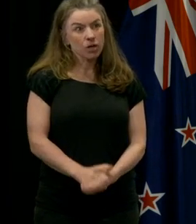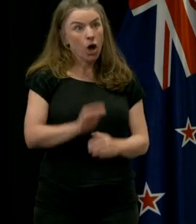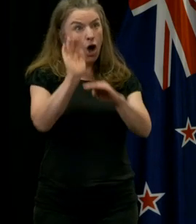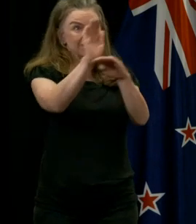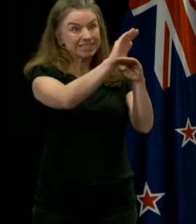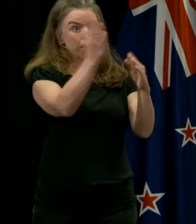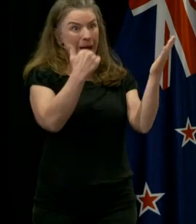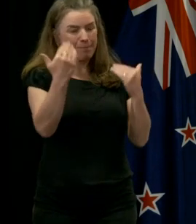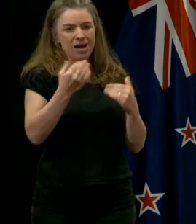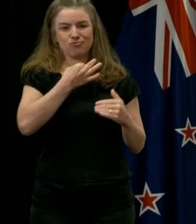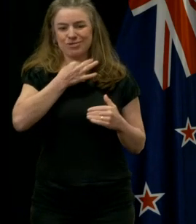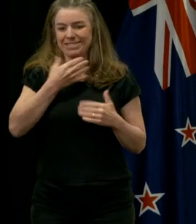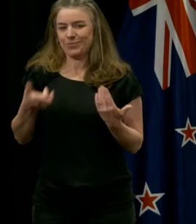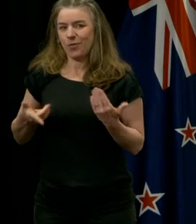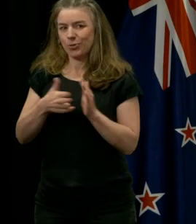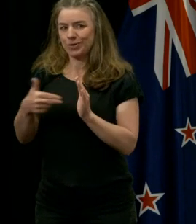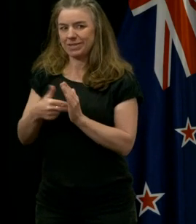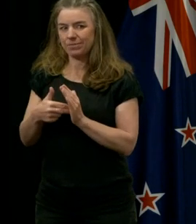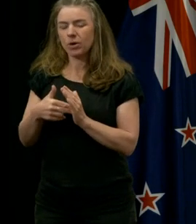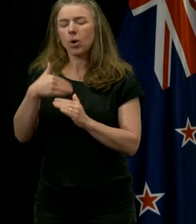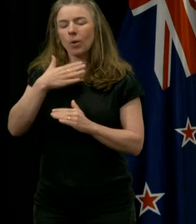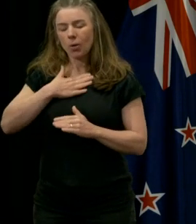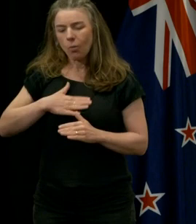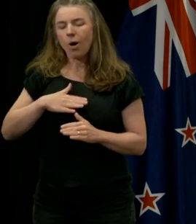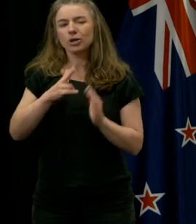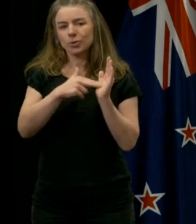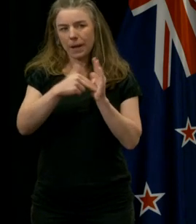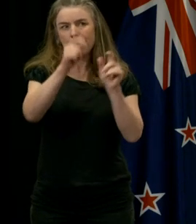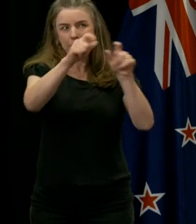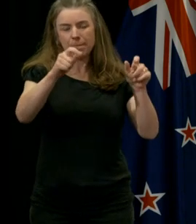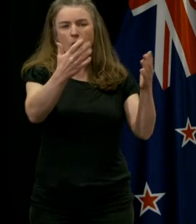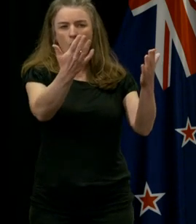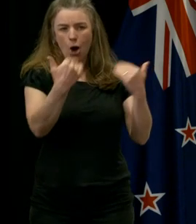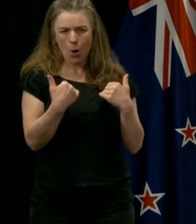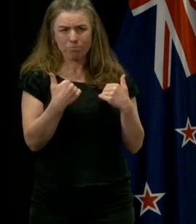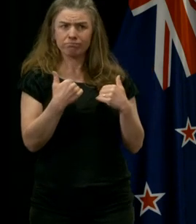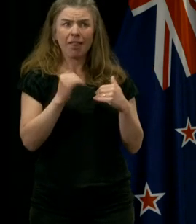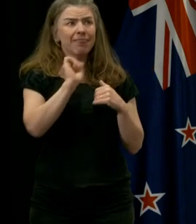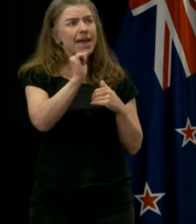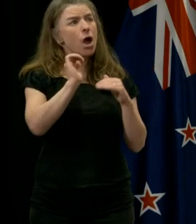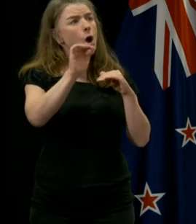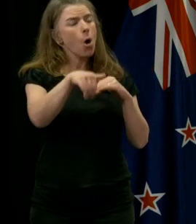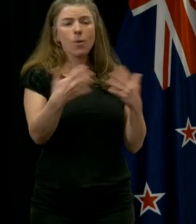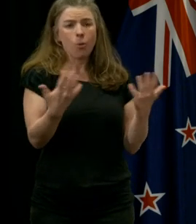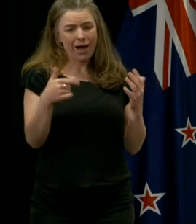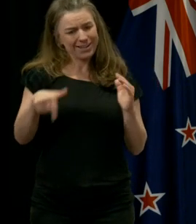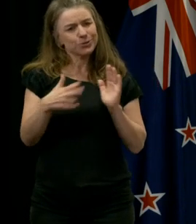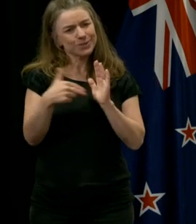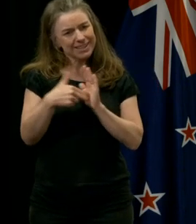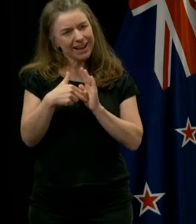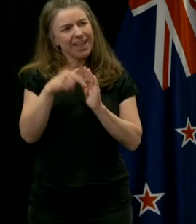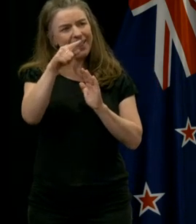Zealand. We have to allow New Zealanders to return home. This is their home, this is their country of residence